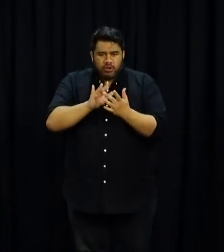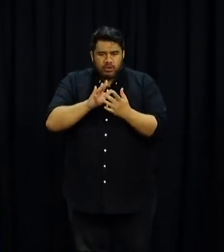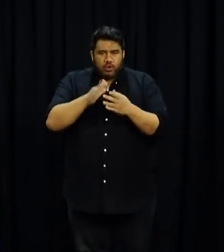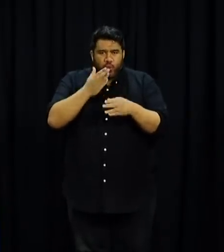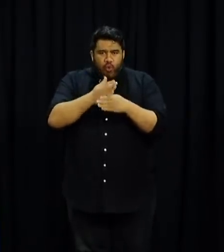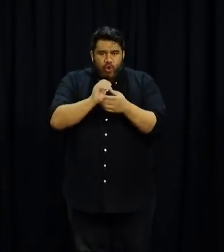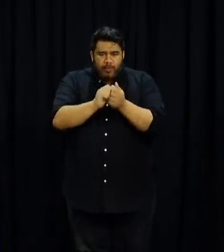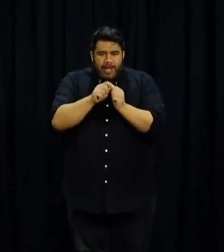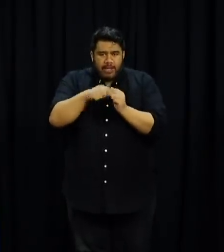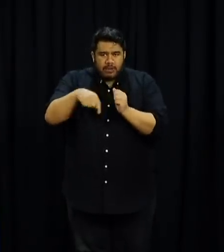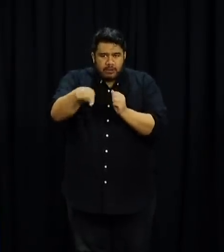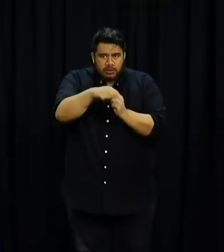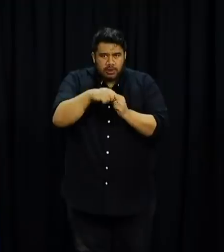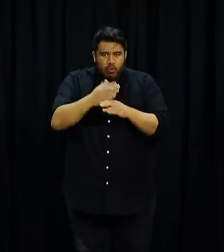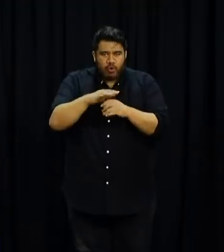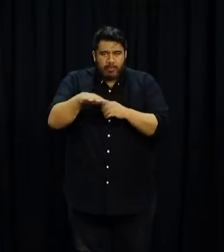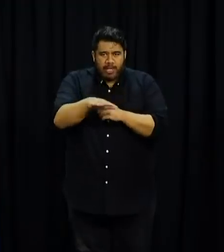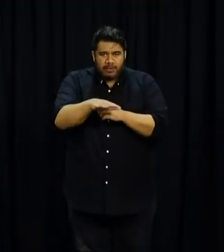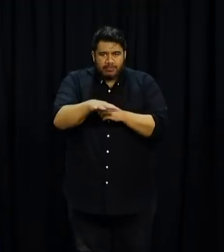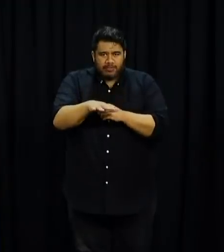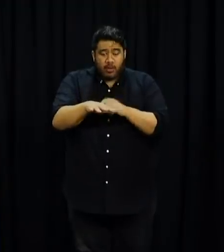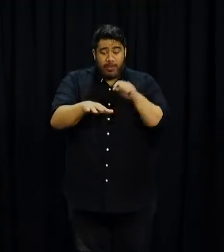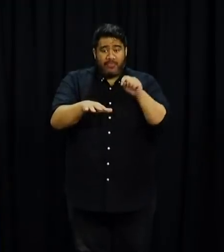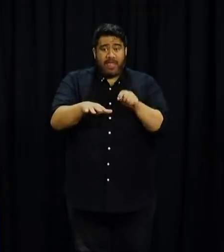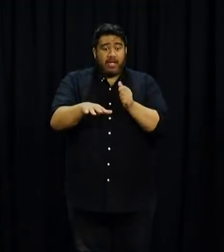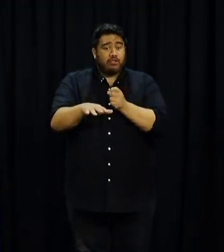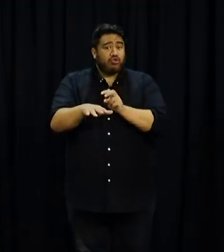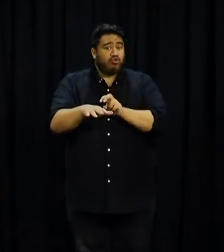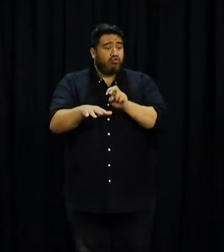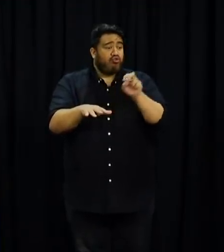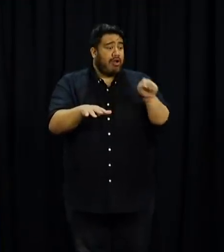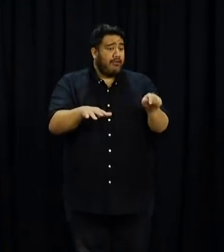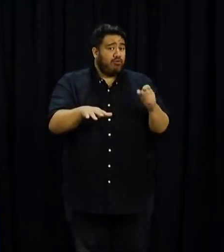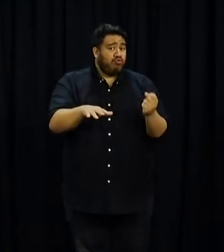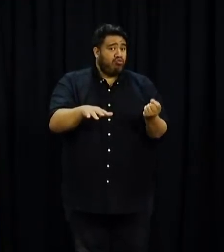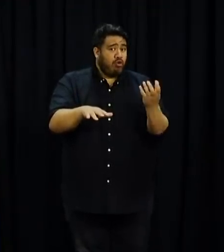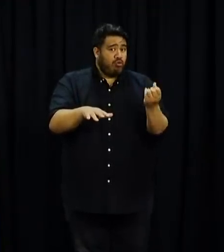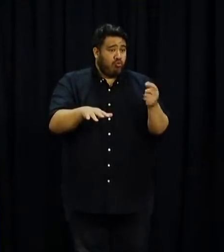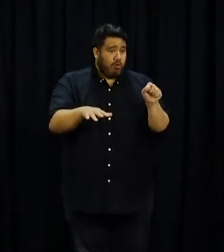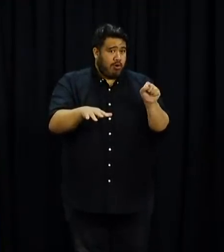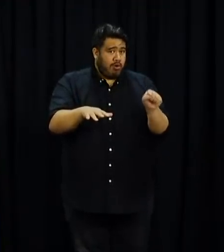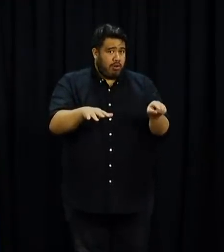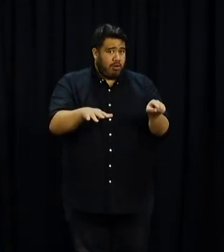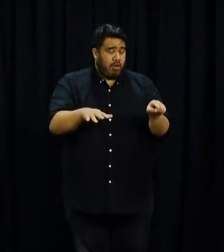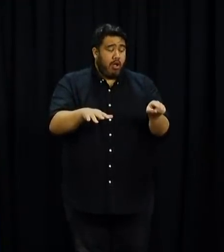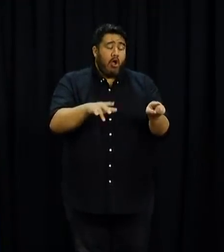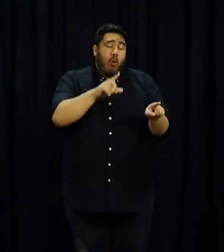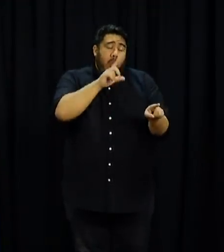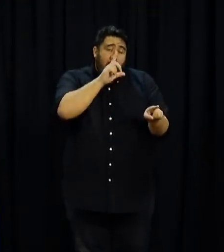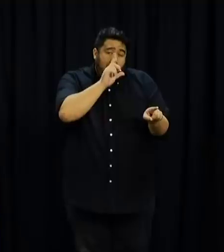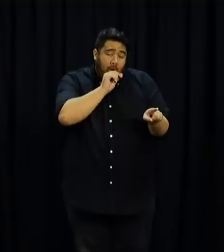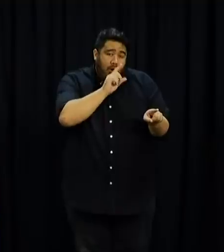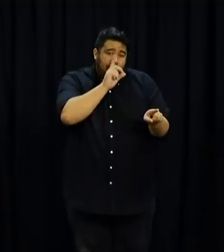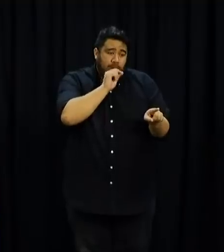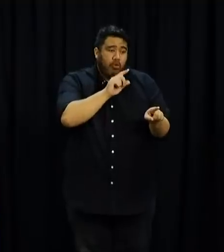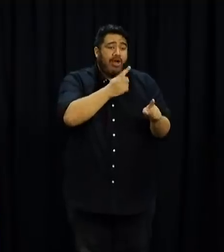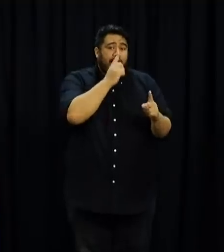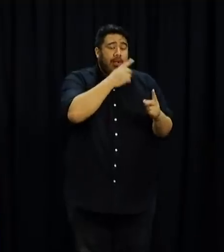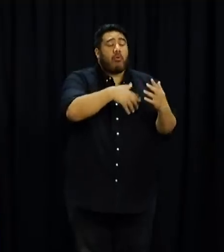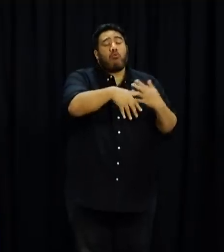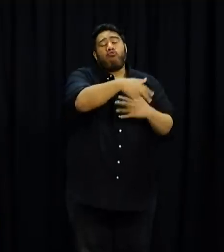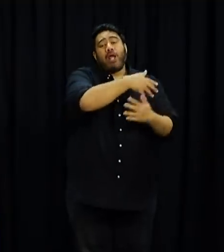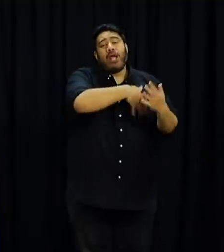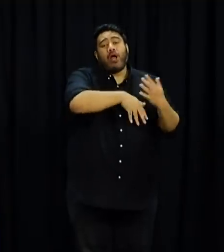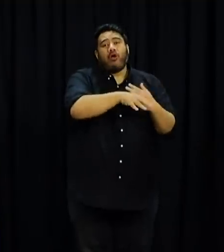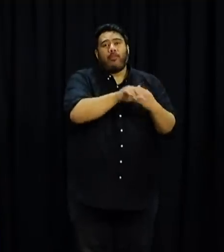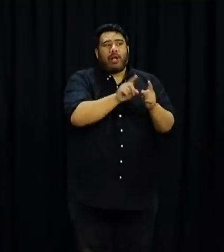now is travel into another region where there's potentially close or casual contacts. But because we have really